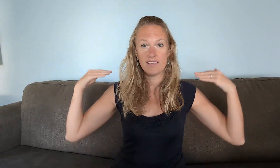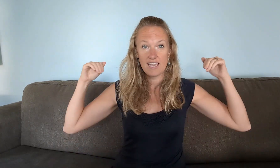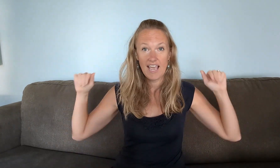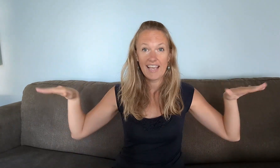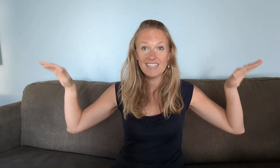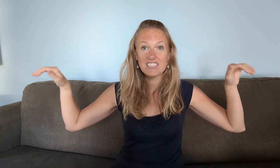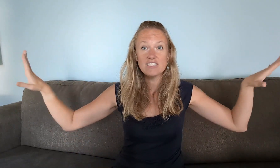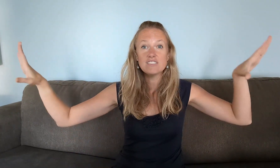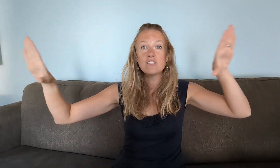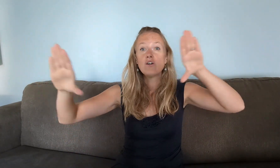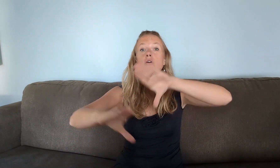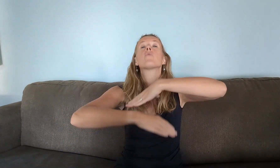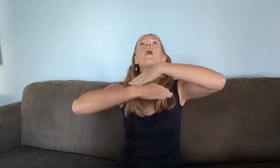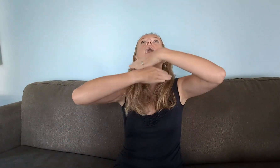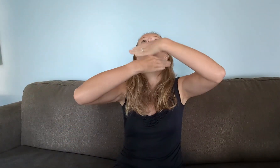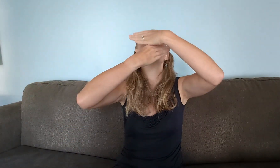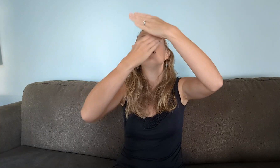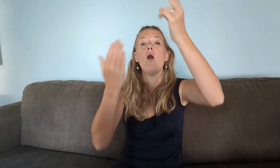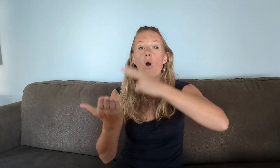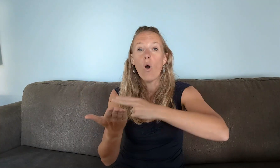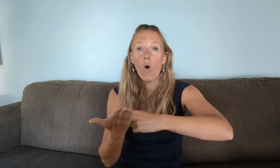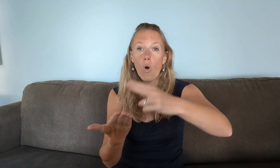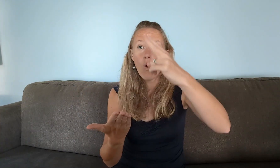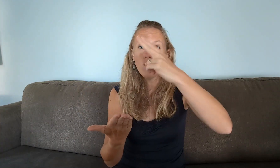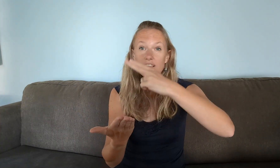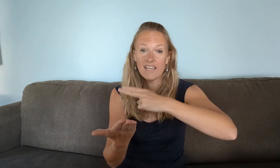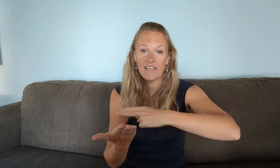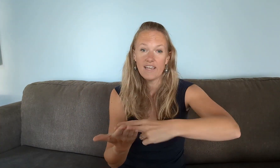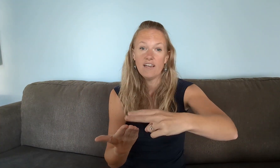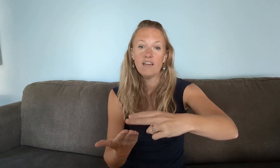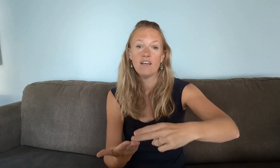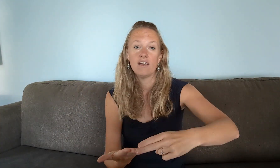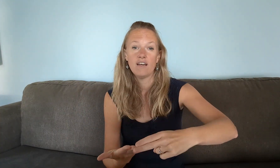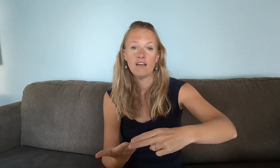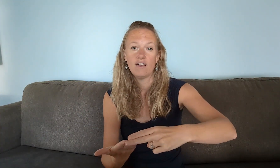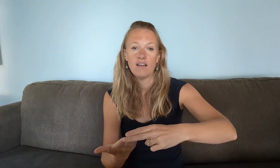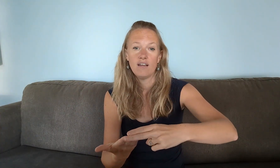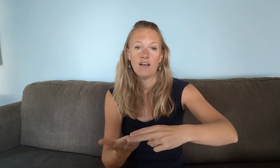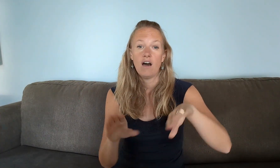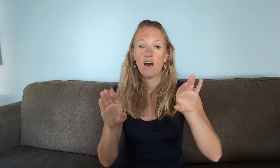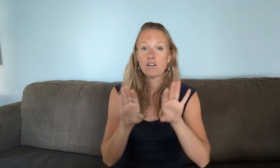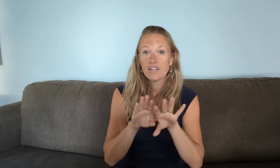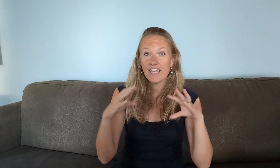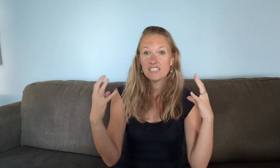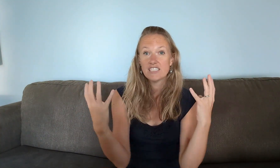the angels cry, holy. All